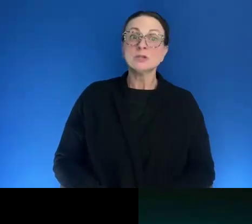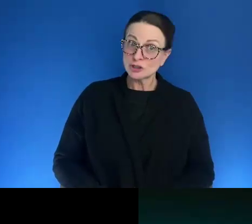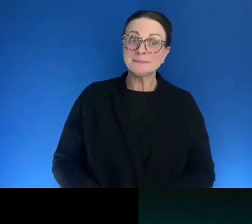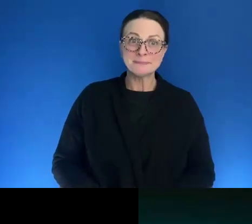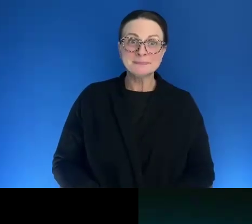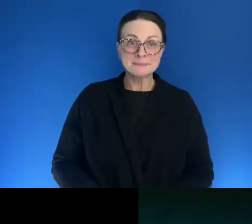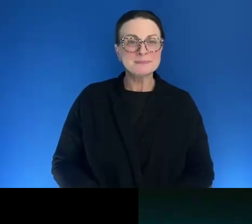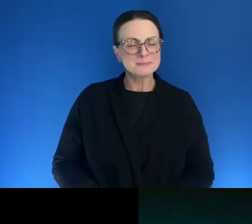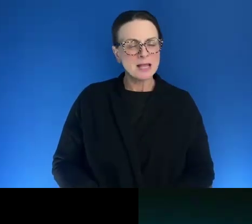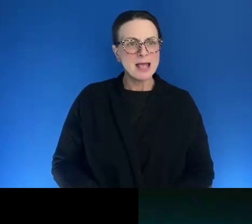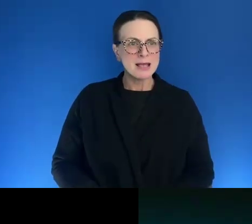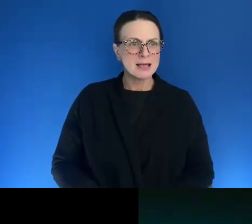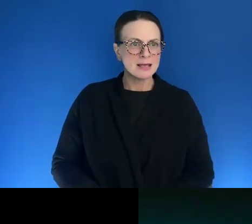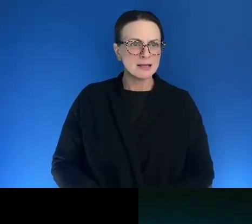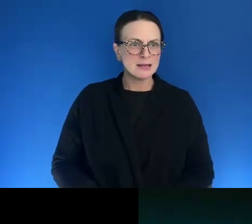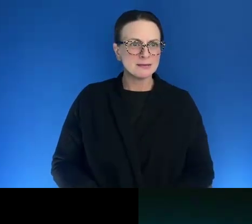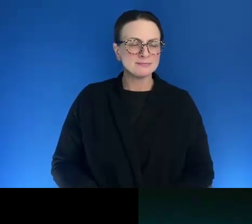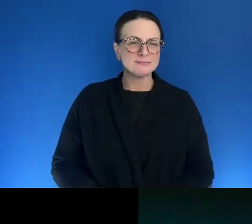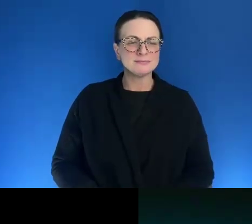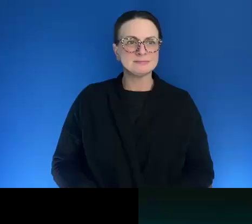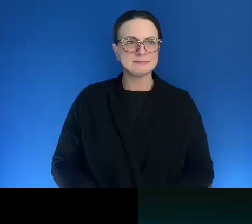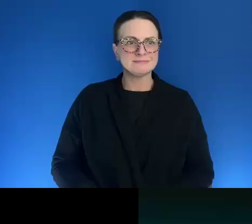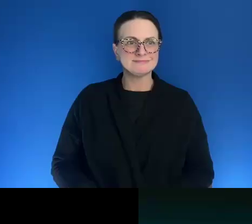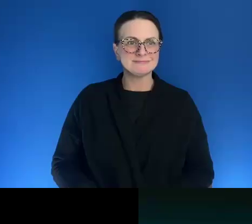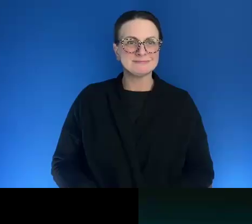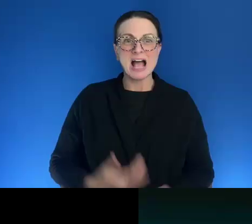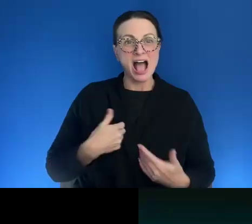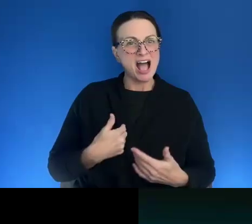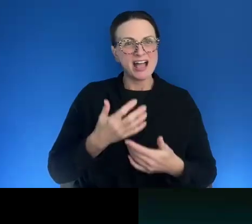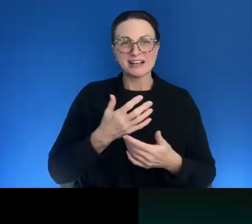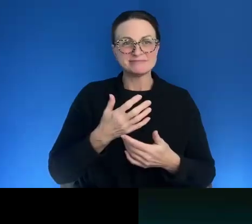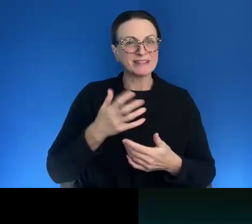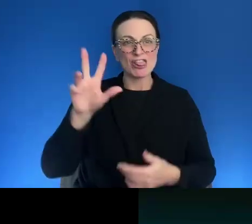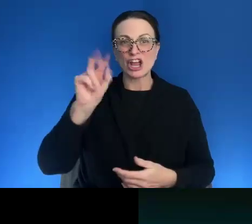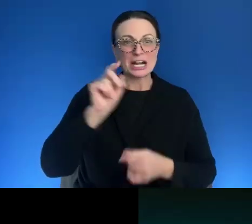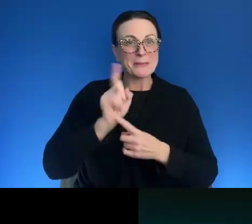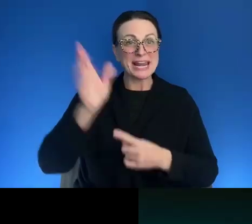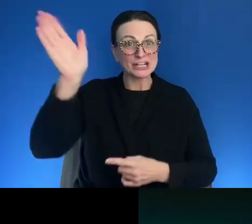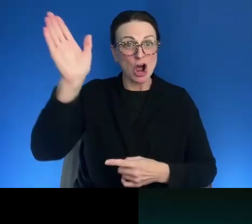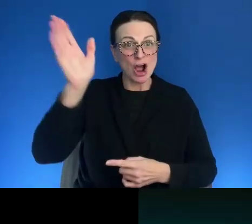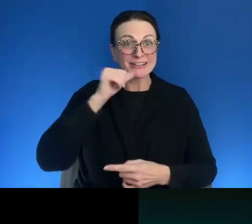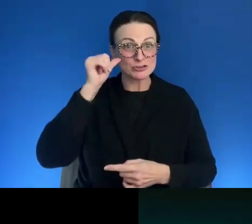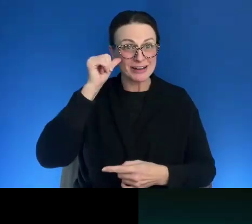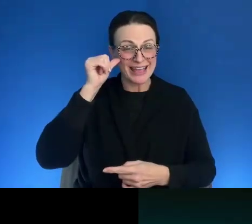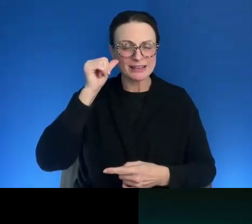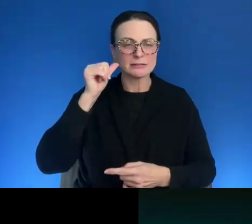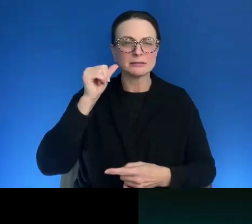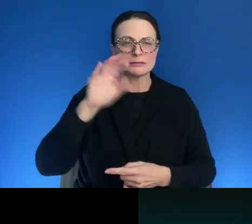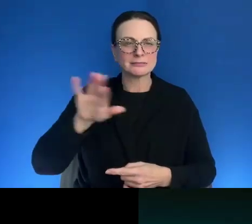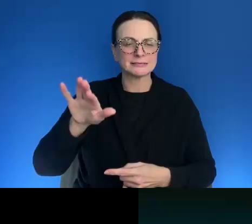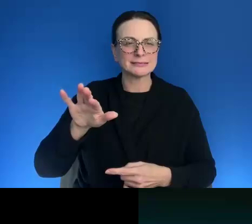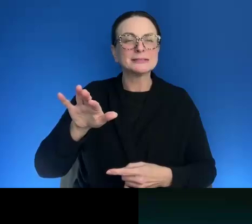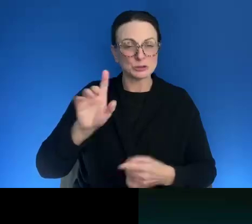Sure. So I had gave a free 30-minute talk yesterday to a potential client who